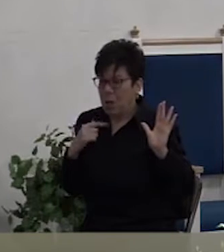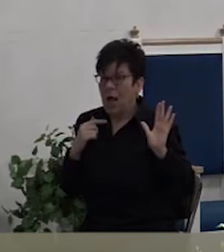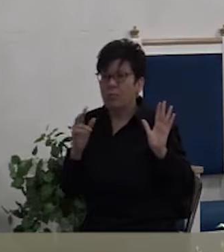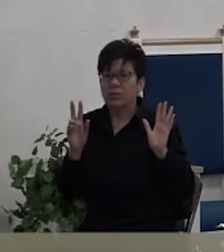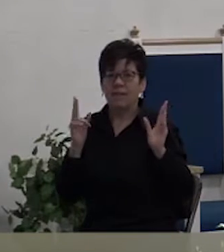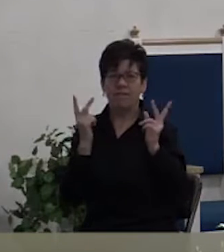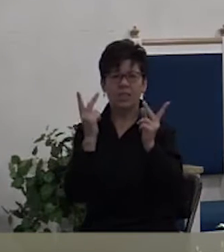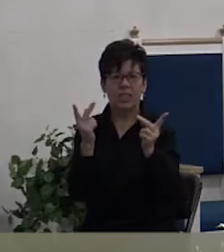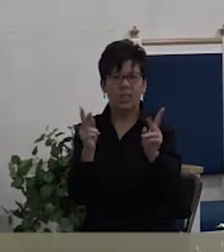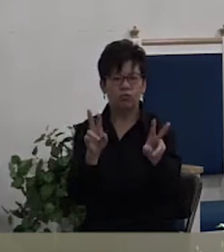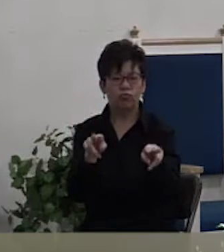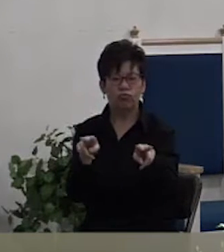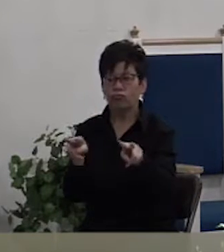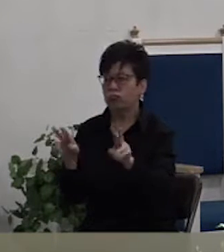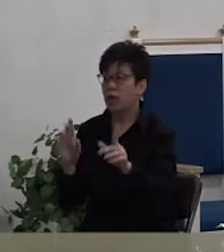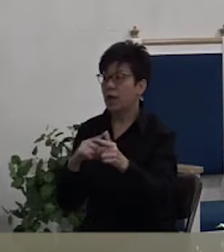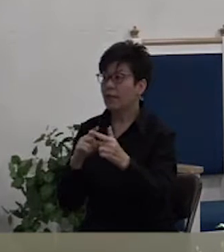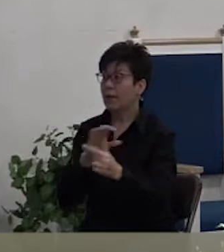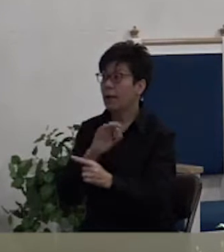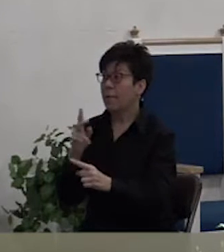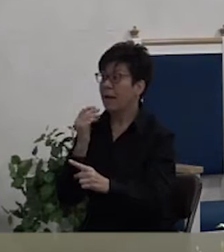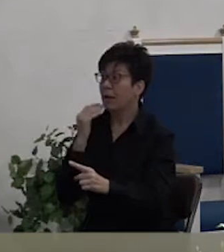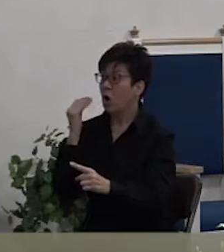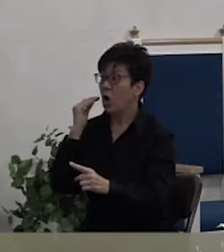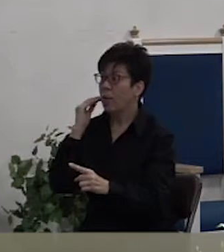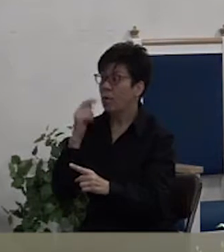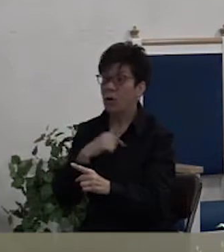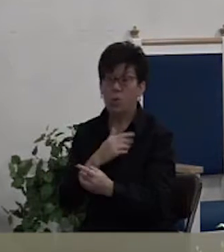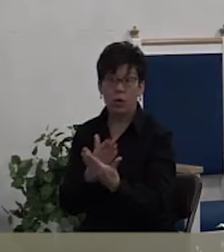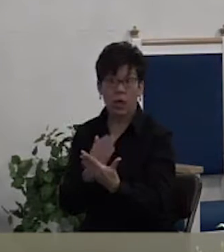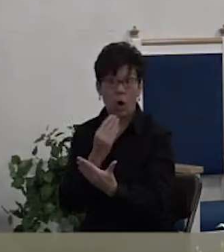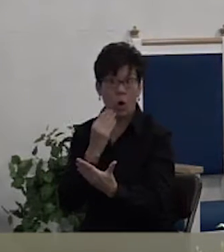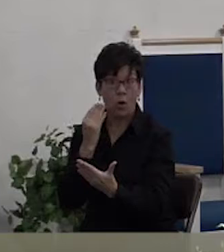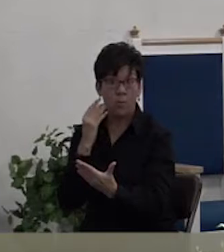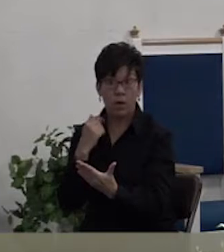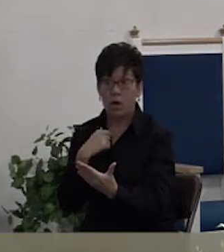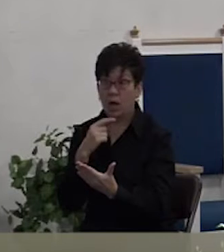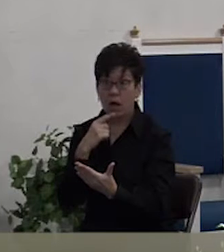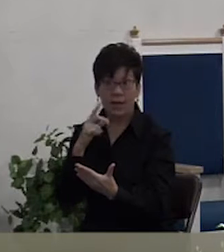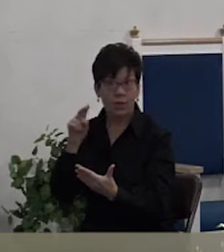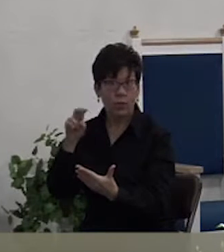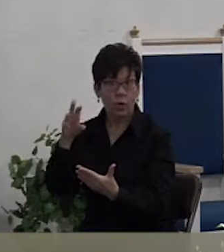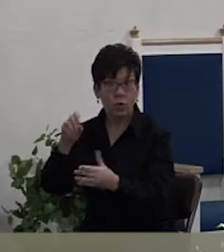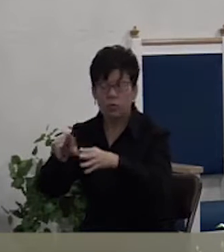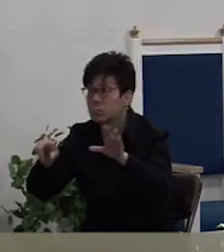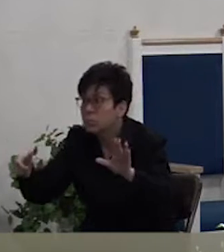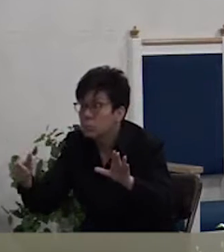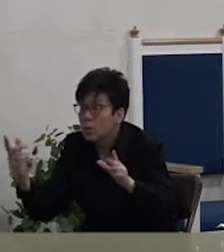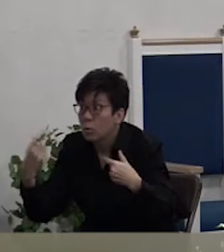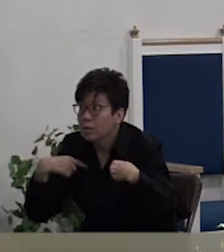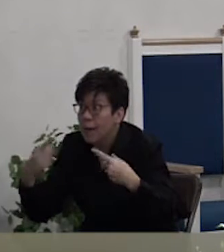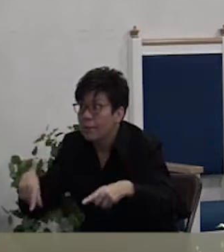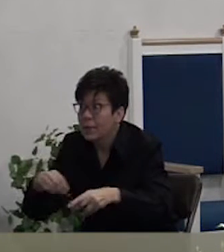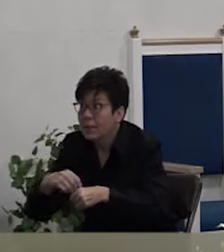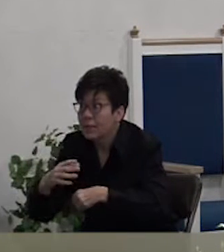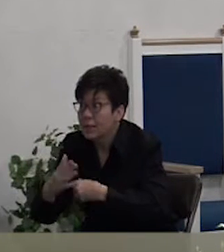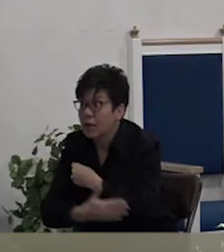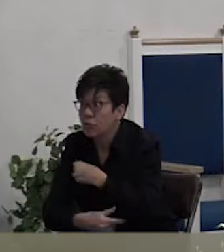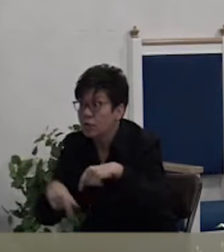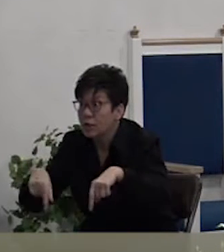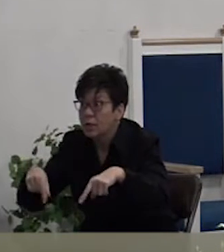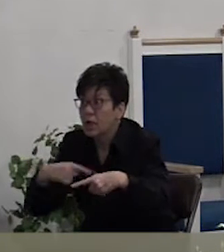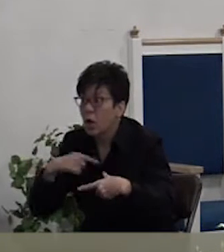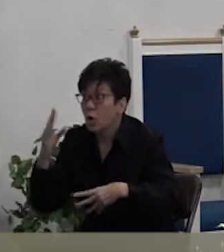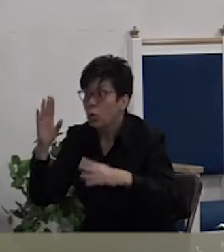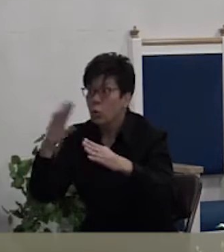there visiting. And then I come back home. And when I got home, I didn't turn the news on to see what's going on in this country. I wasn't worried about